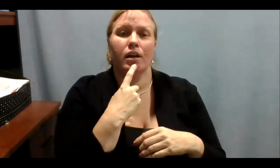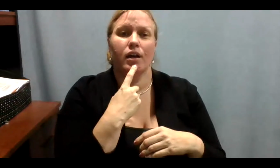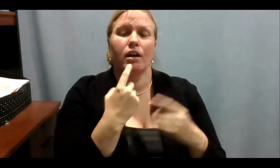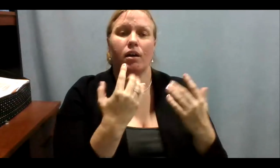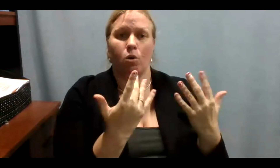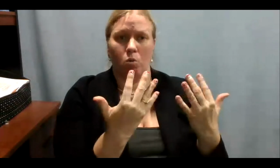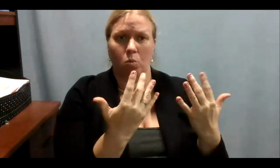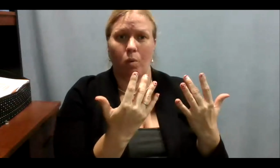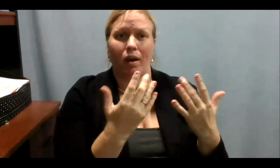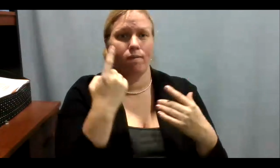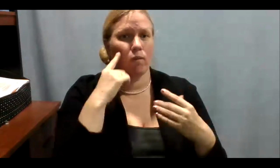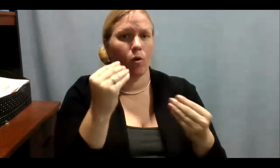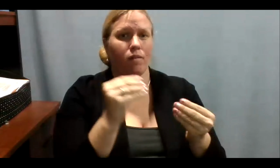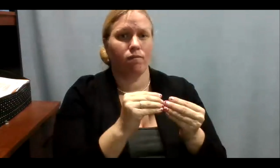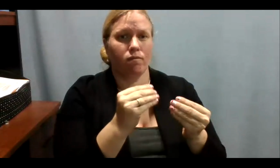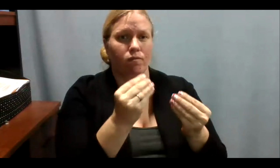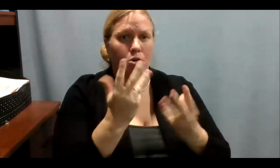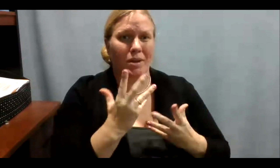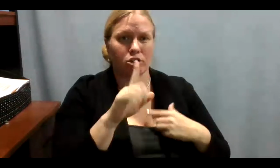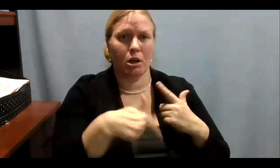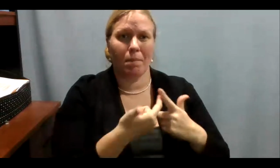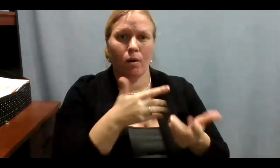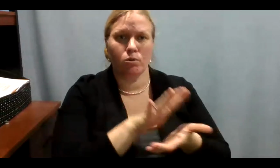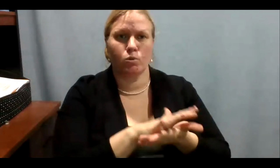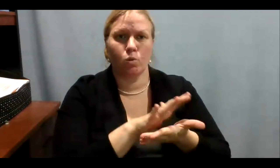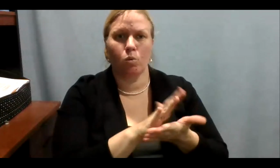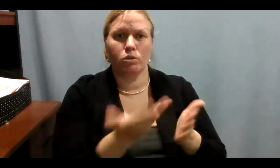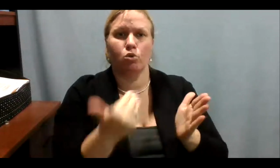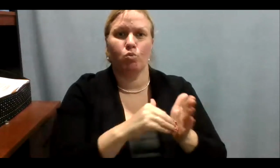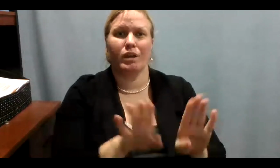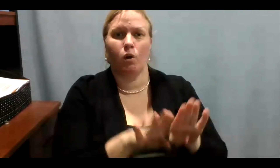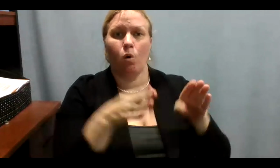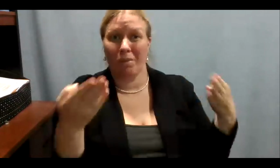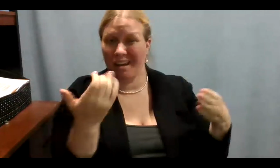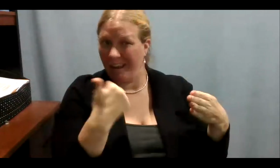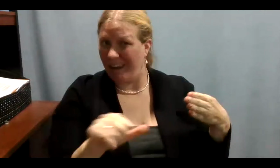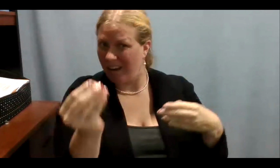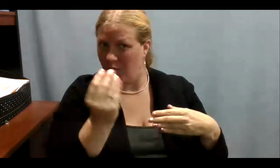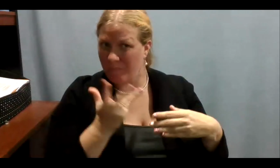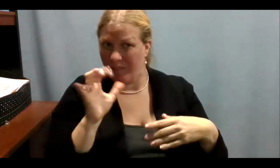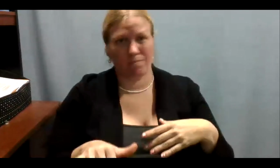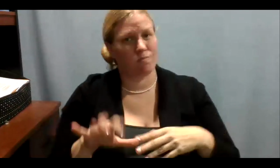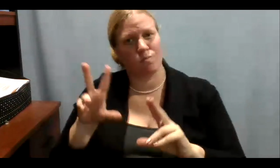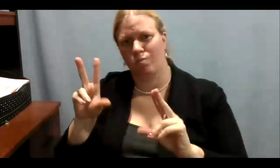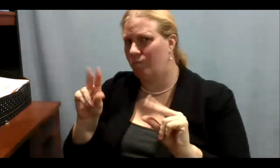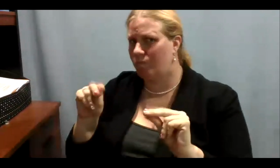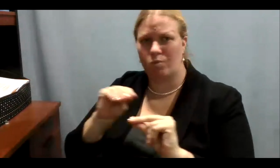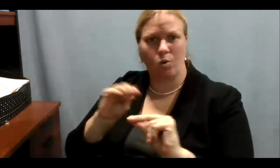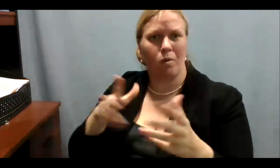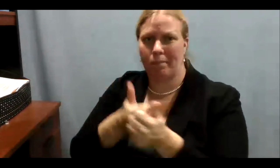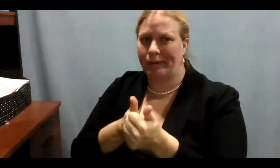schools reopening. Is there any information on that? I don't think we have any updates there, no.